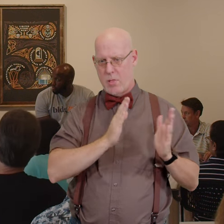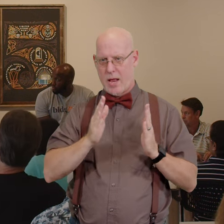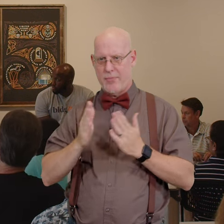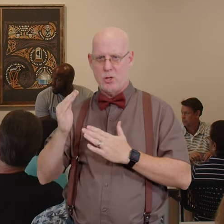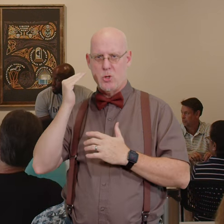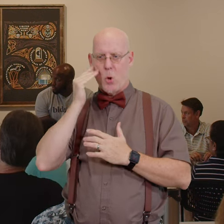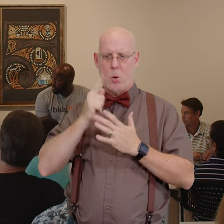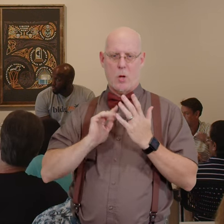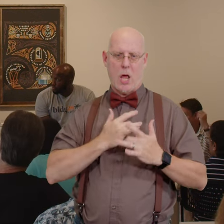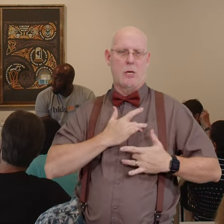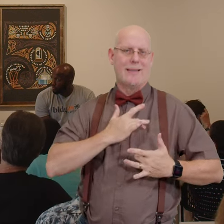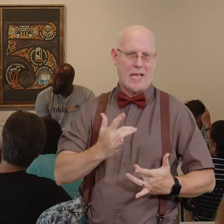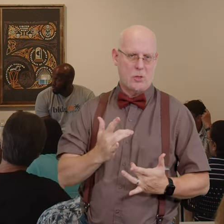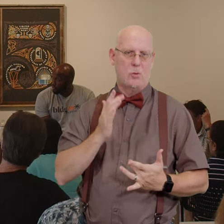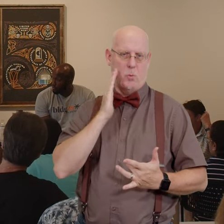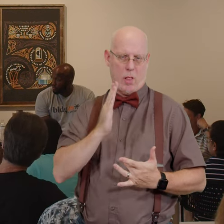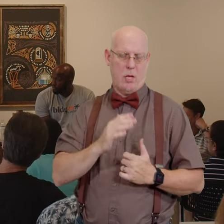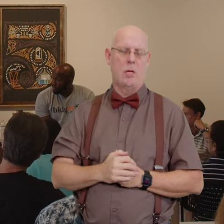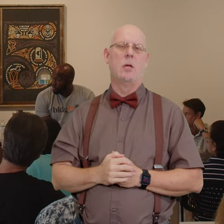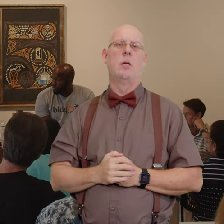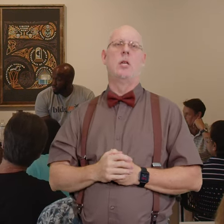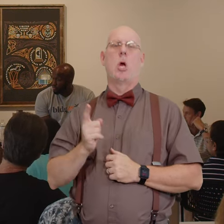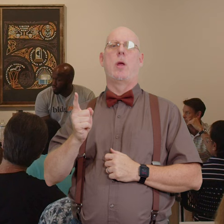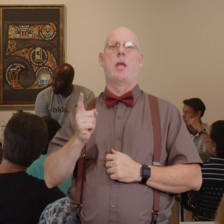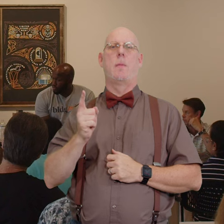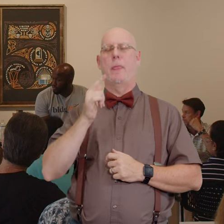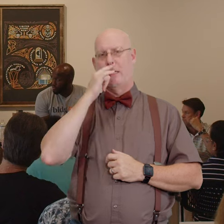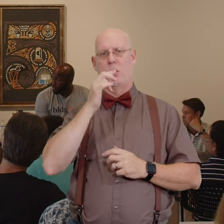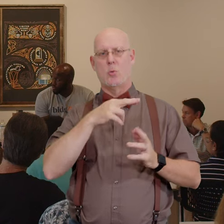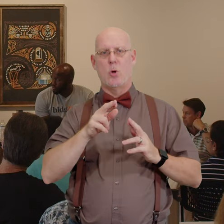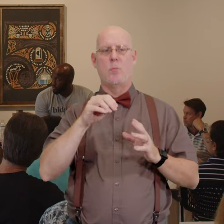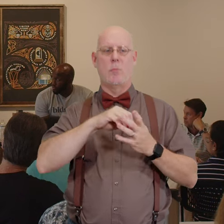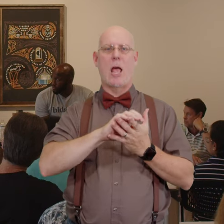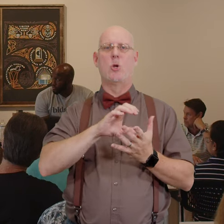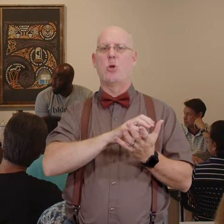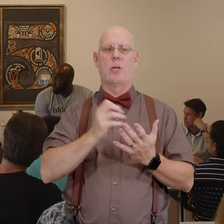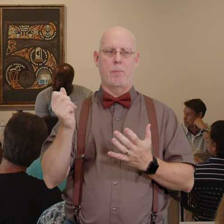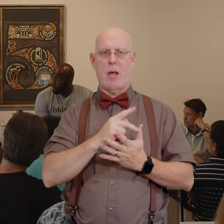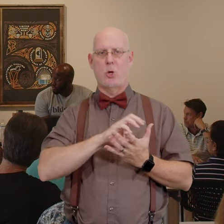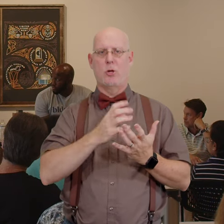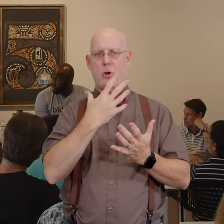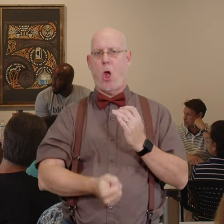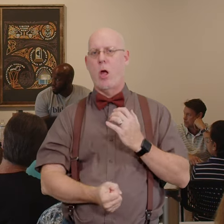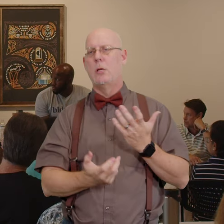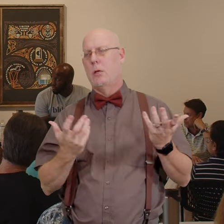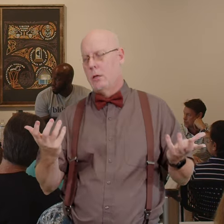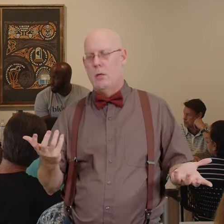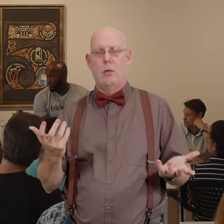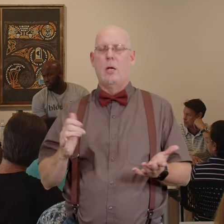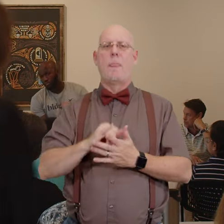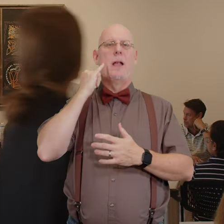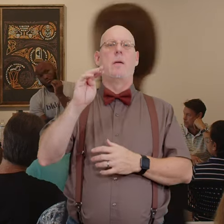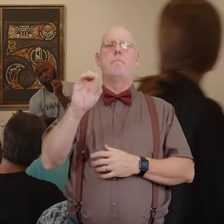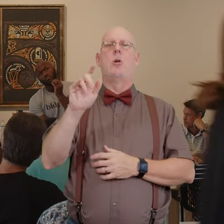orchestrates things knowing what our natural intent would be. And so it's kind of like you put kids in a room and put cookies down on the table and you come back and the cookies are gone.